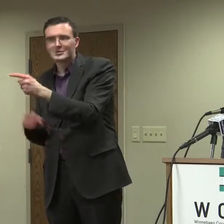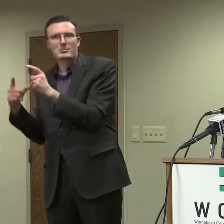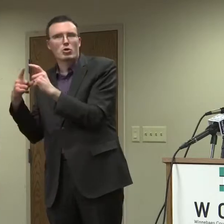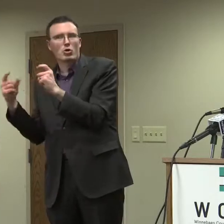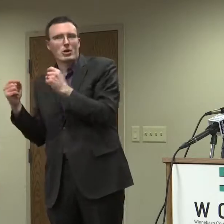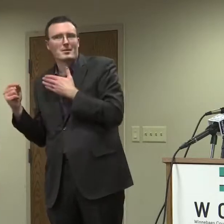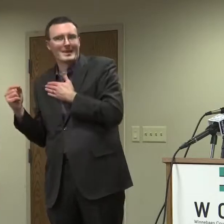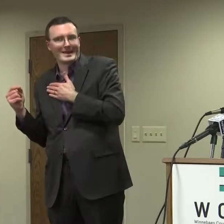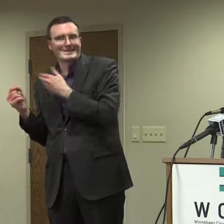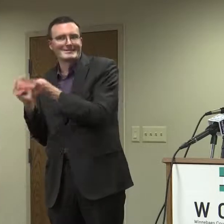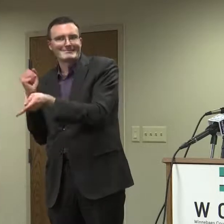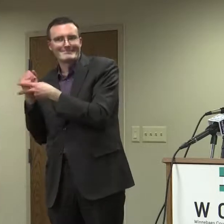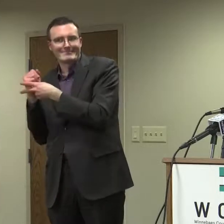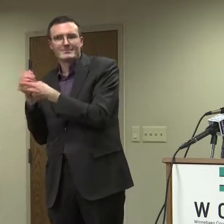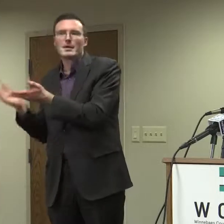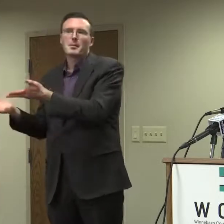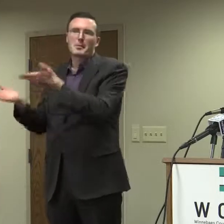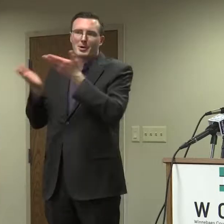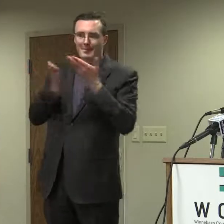card back, because